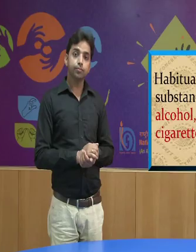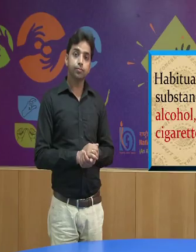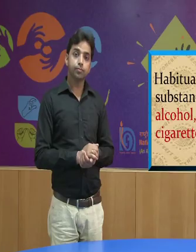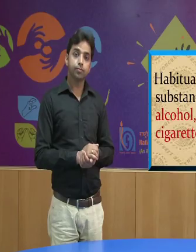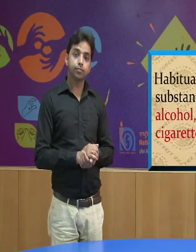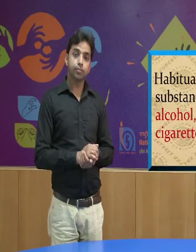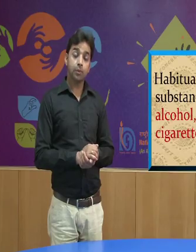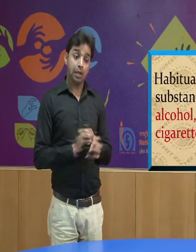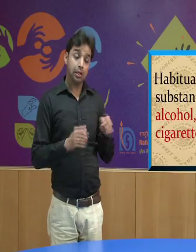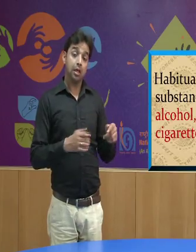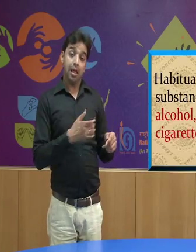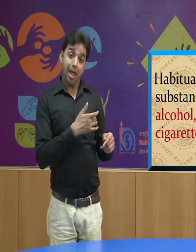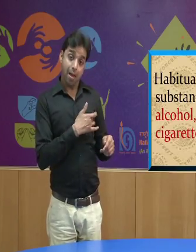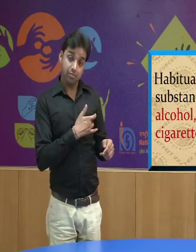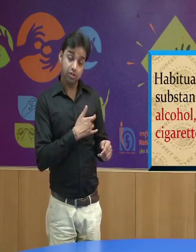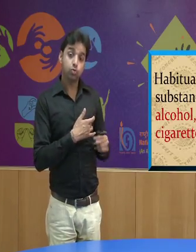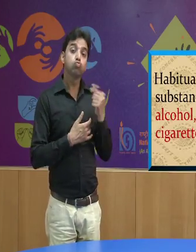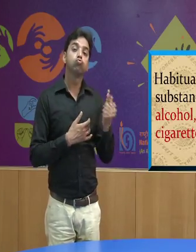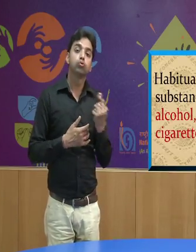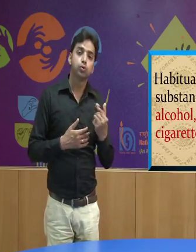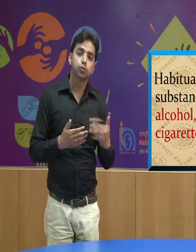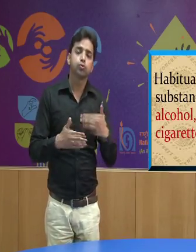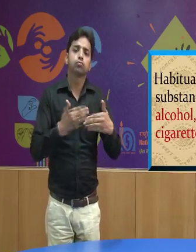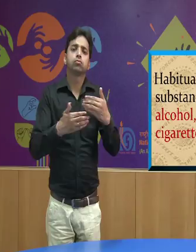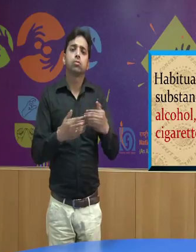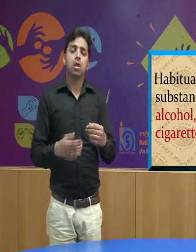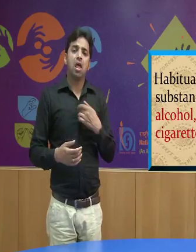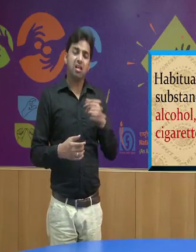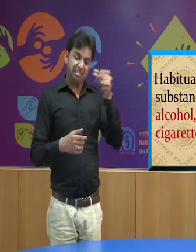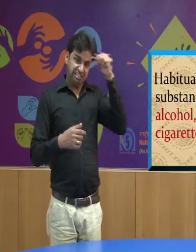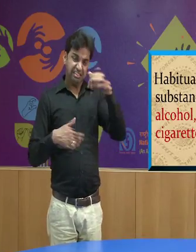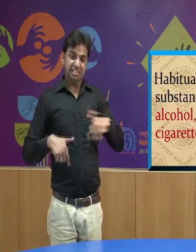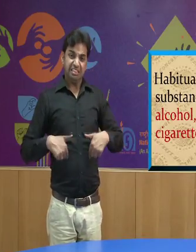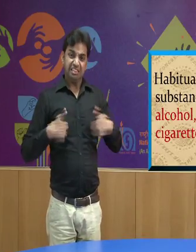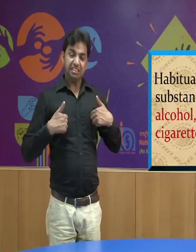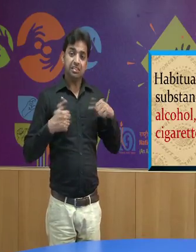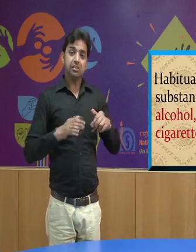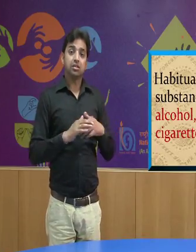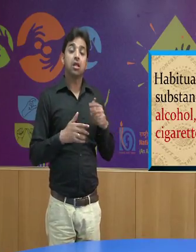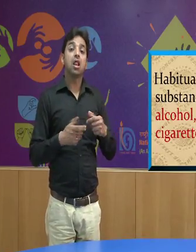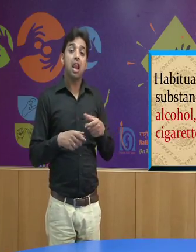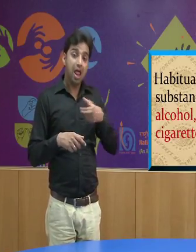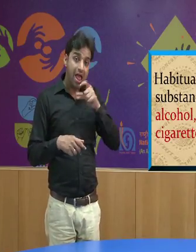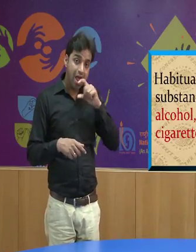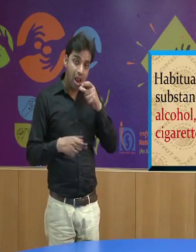The habitual use of harmful substances like alcohol,